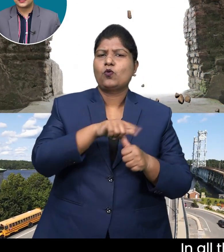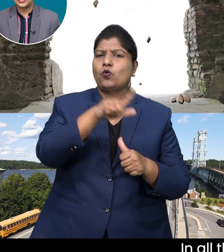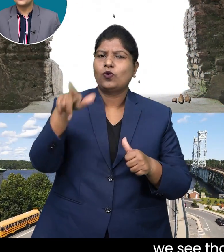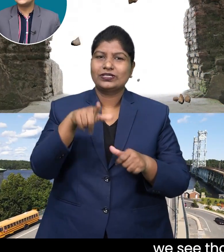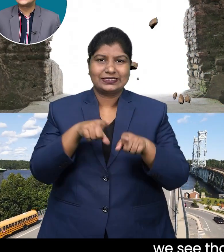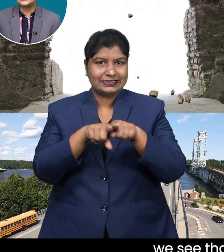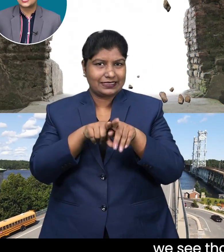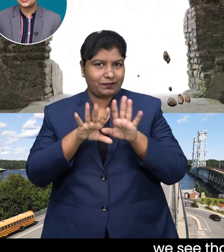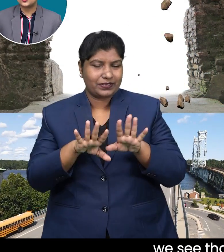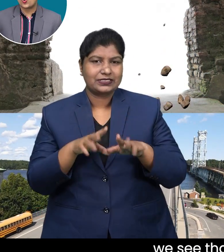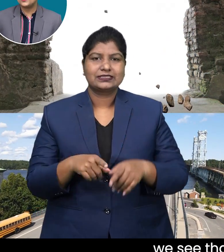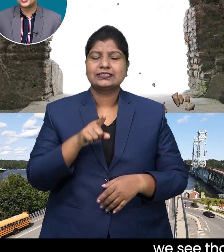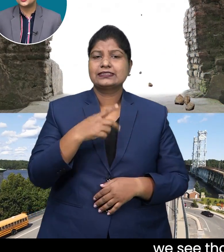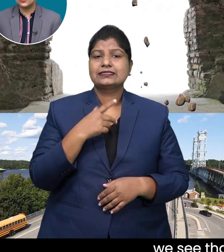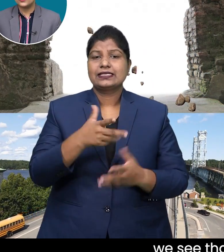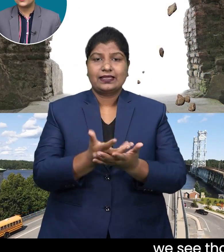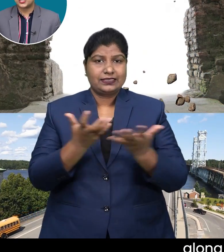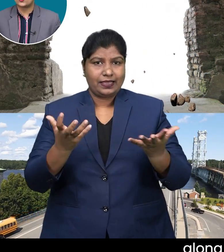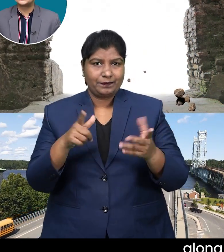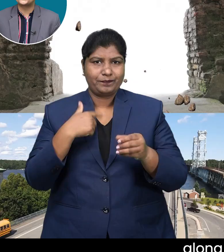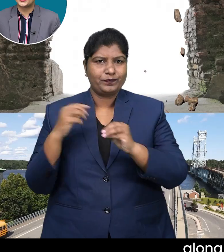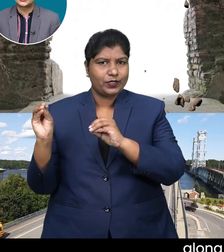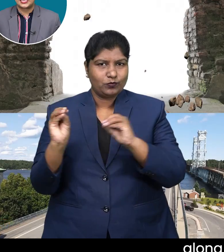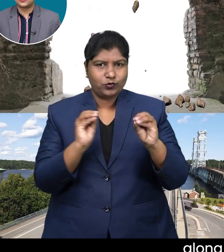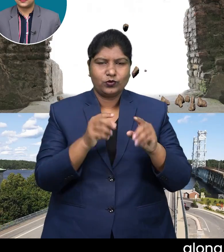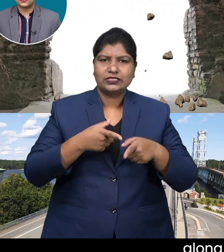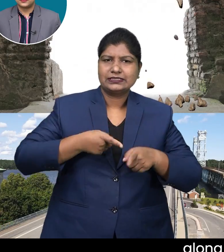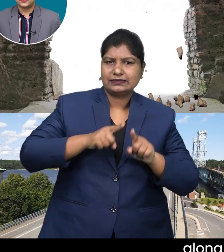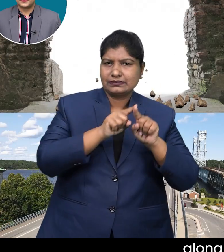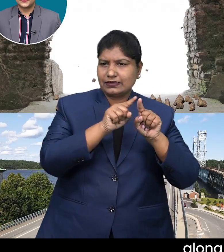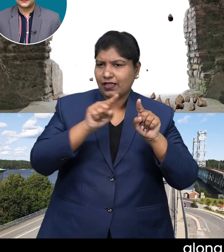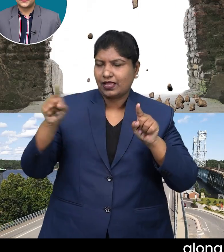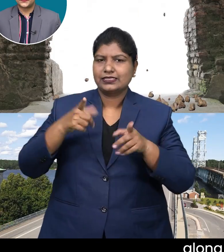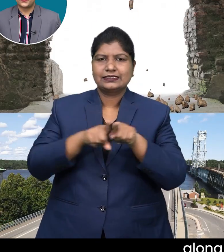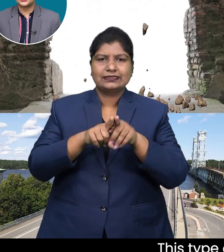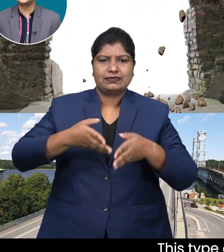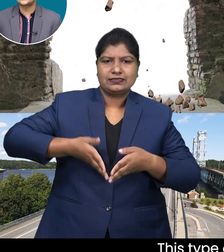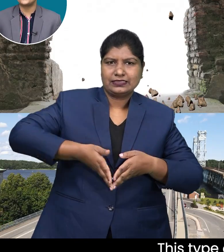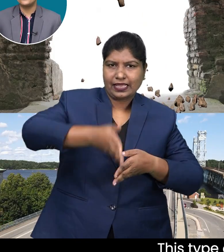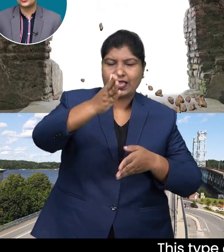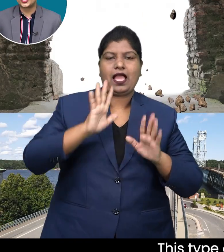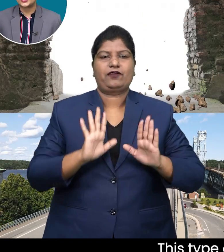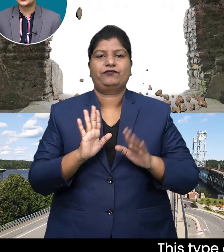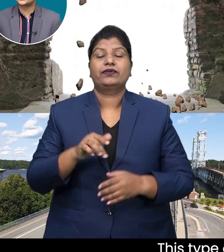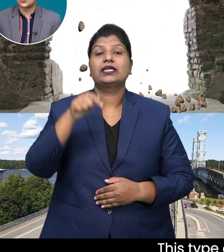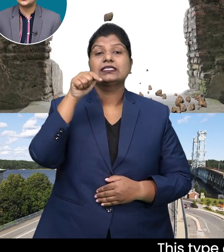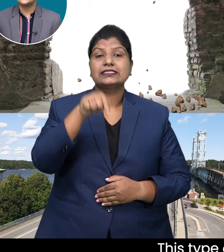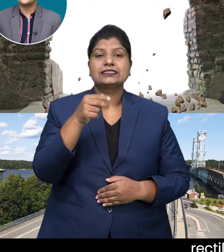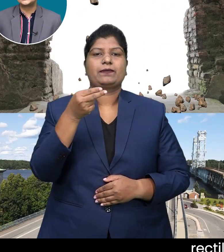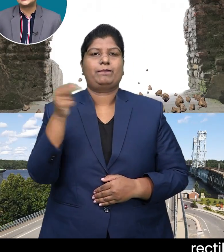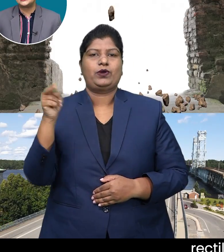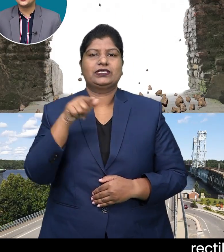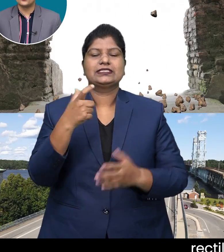examples, we see that the objects move along a straight line. This type of motion is